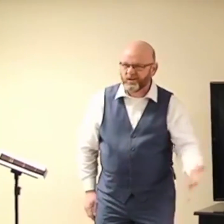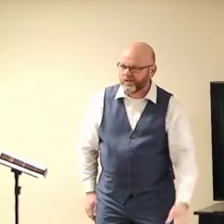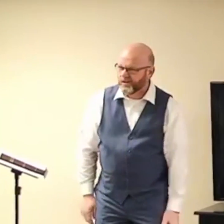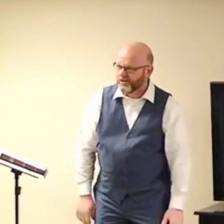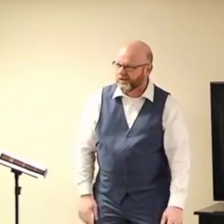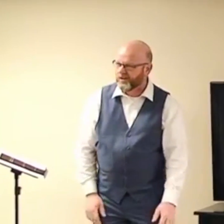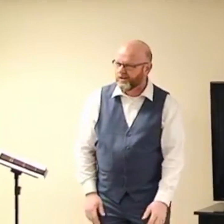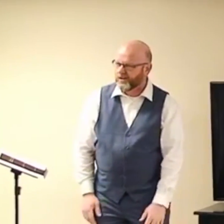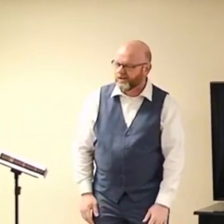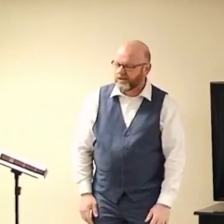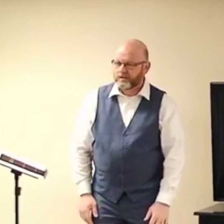Why?